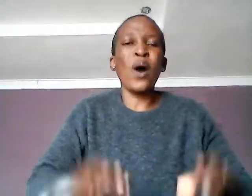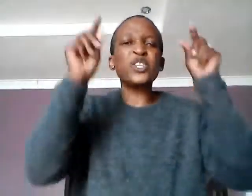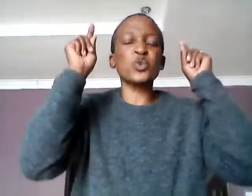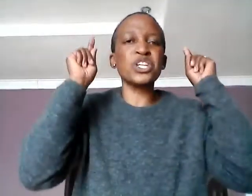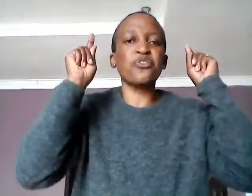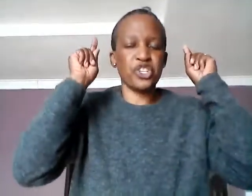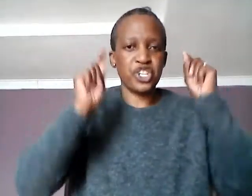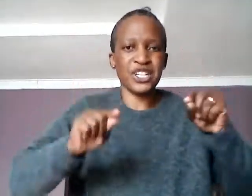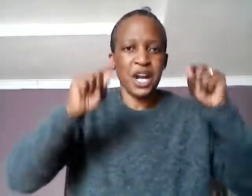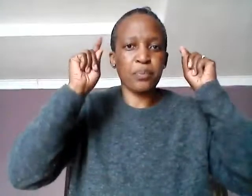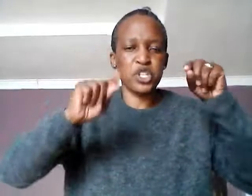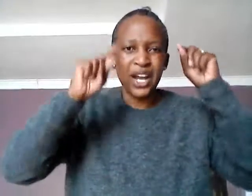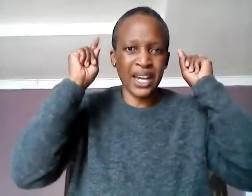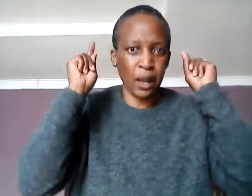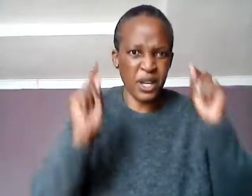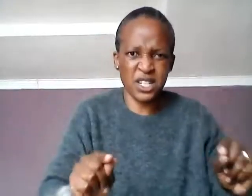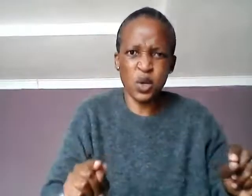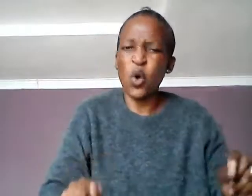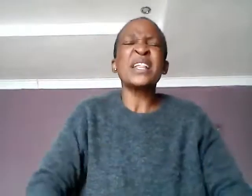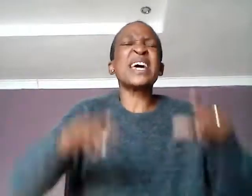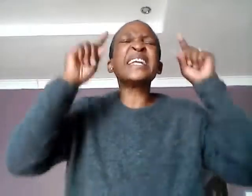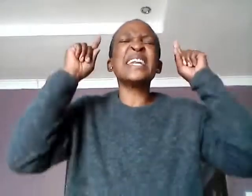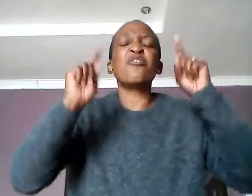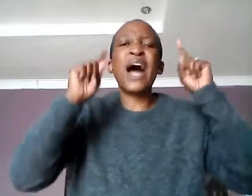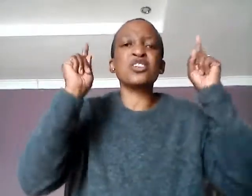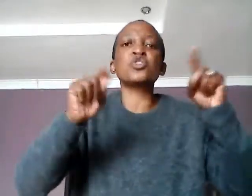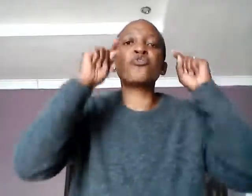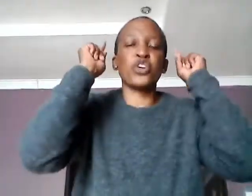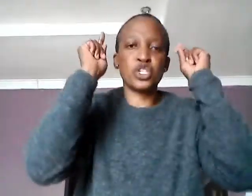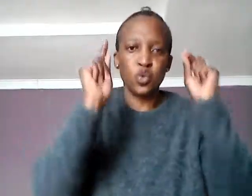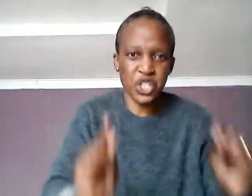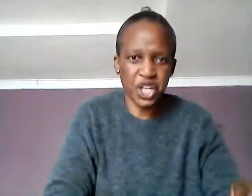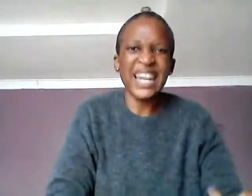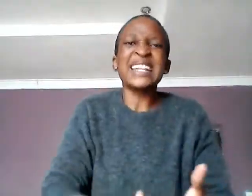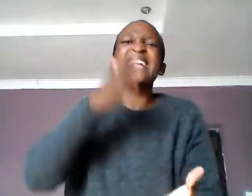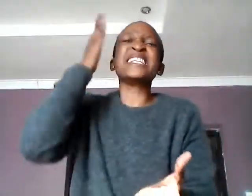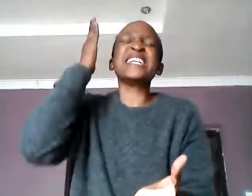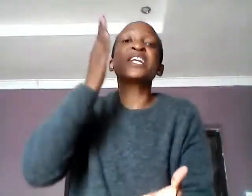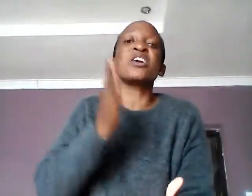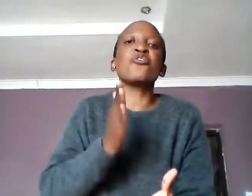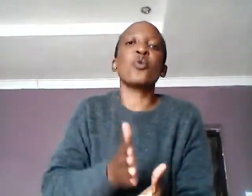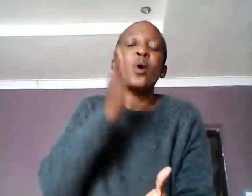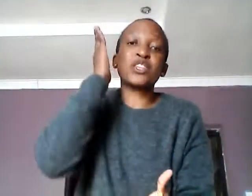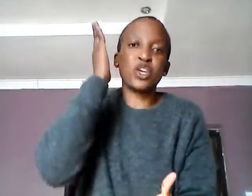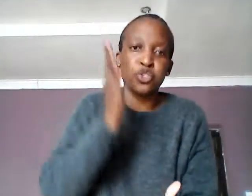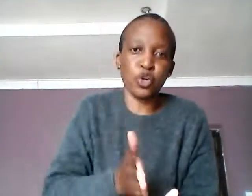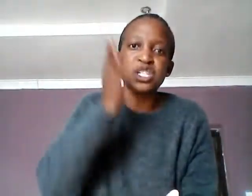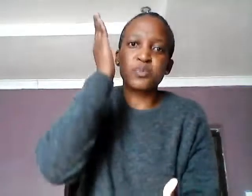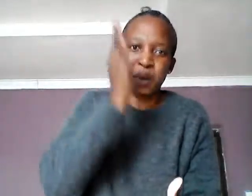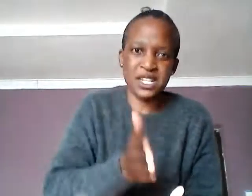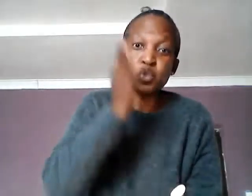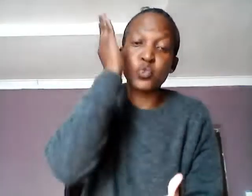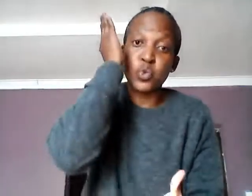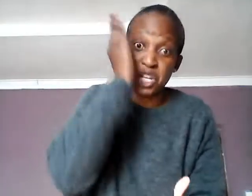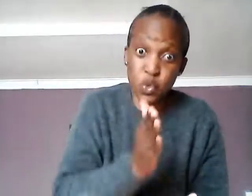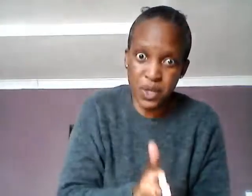you did for Shatrach, Meshach, and Abednego. They never asked you for his solution. They didn't give you what they thought is best to rescue them.